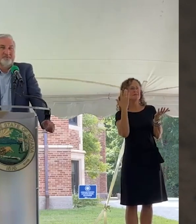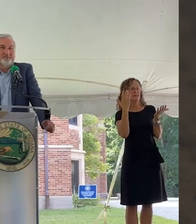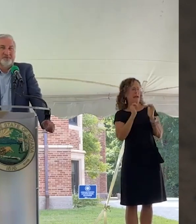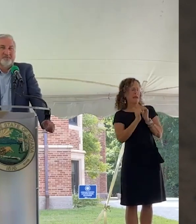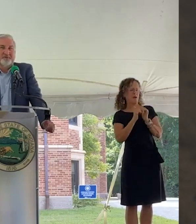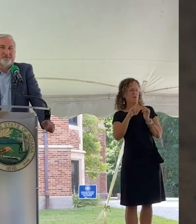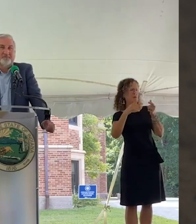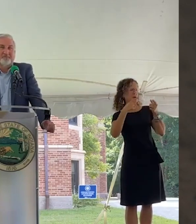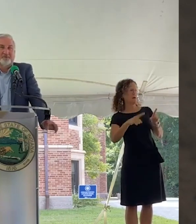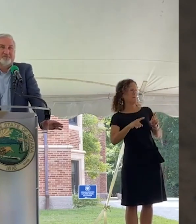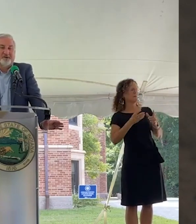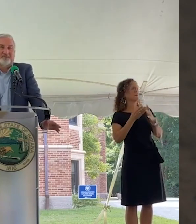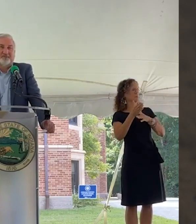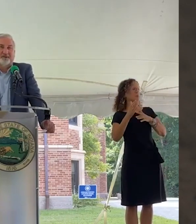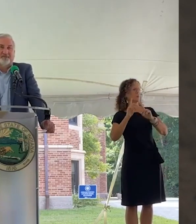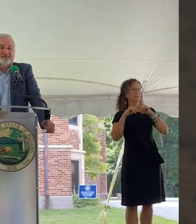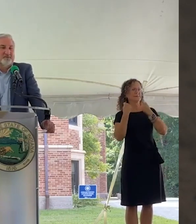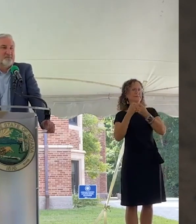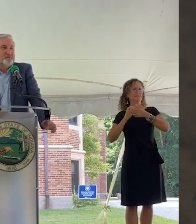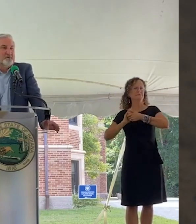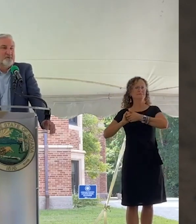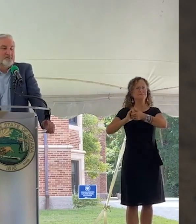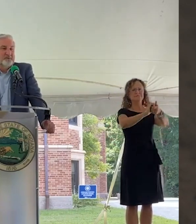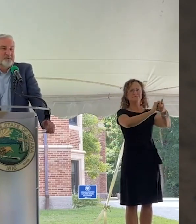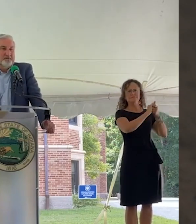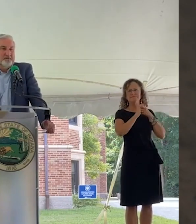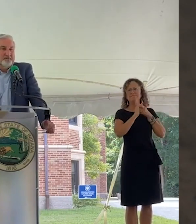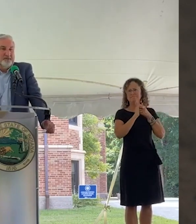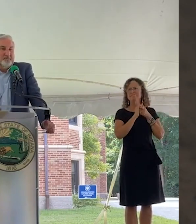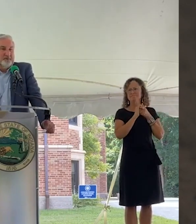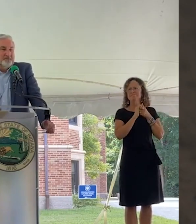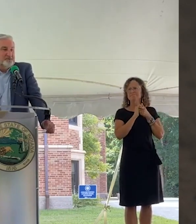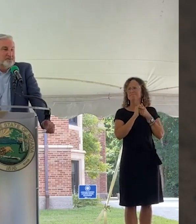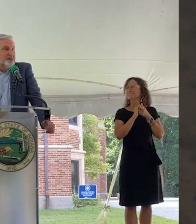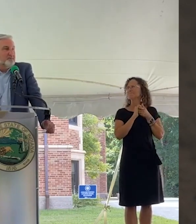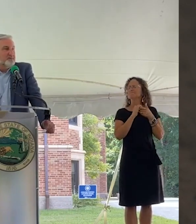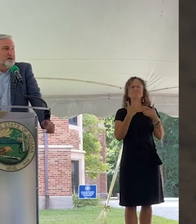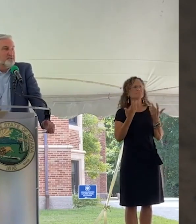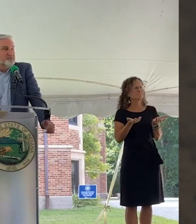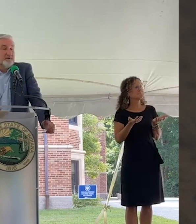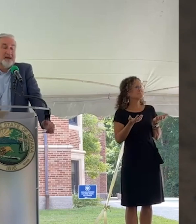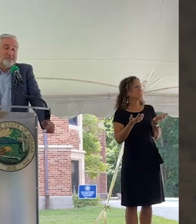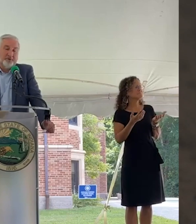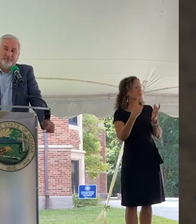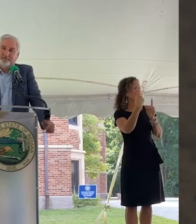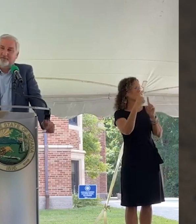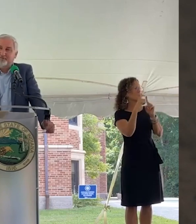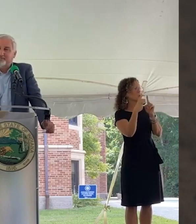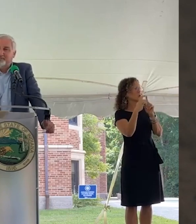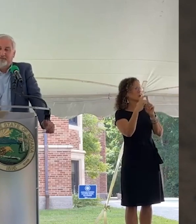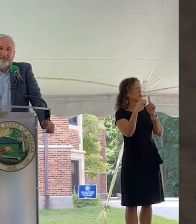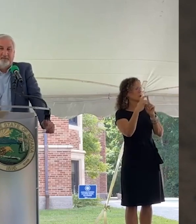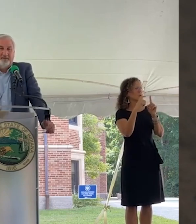And Kim, you just personify this. And the word, Bill used it a couple times,